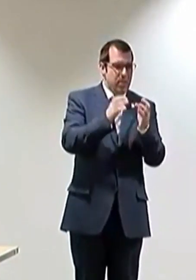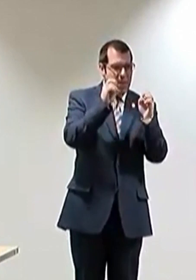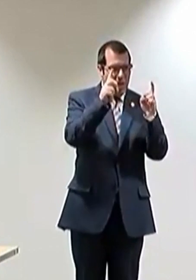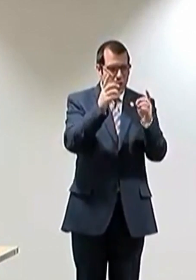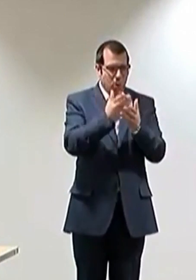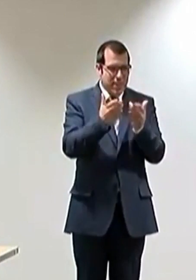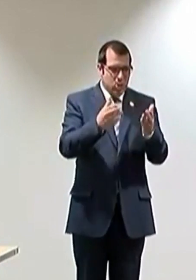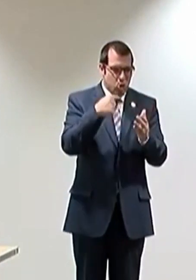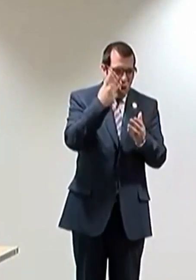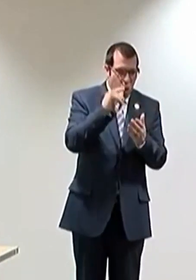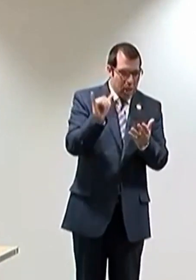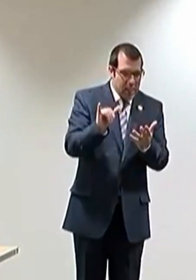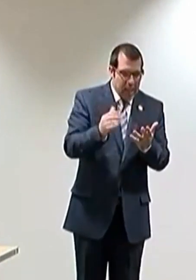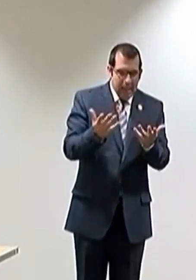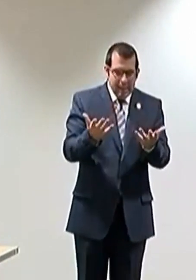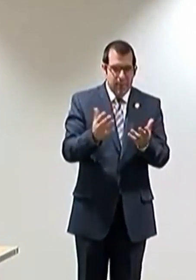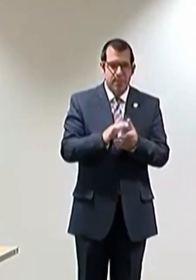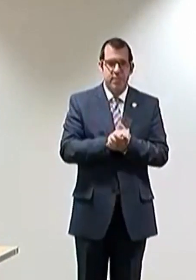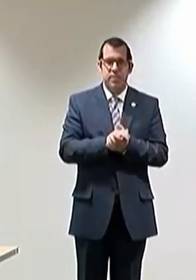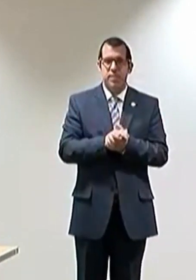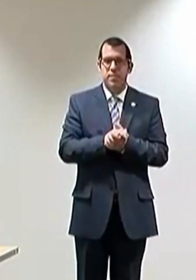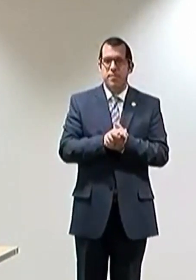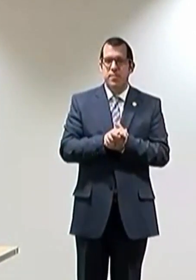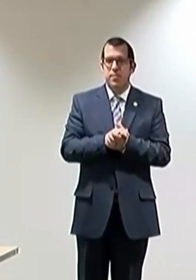like? Well, I think